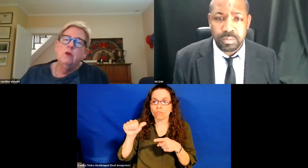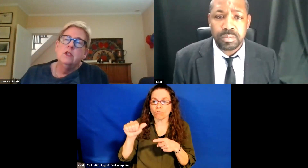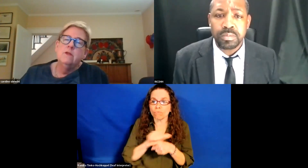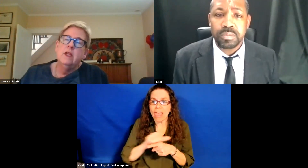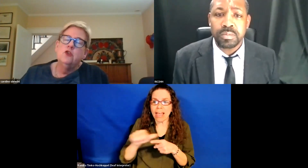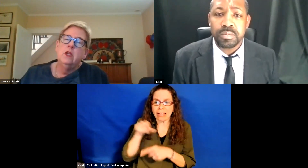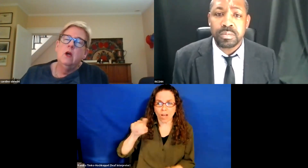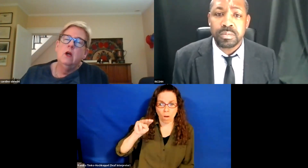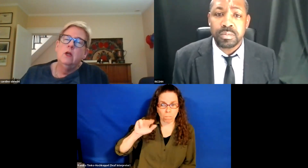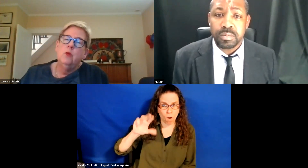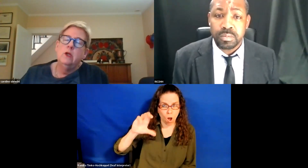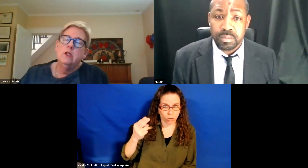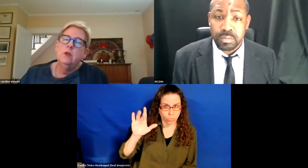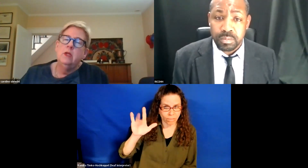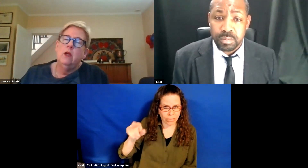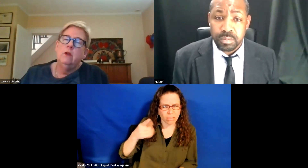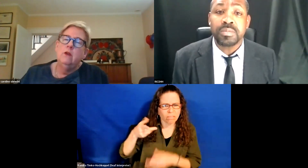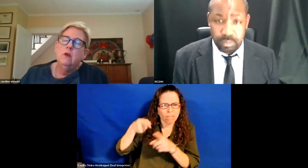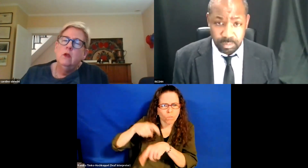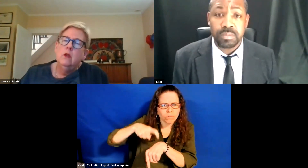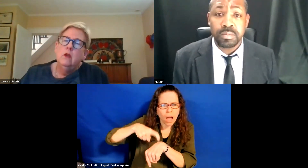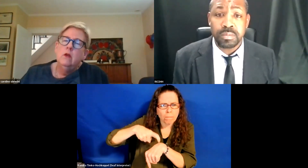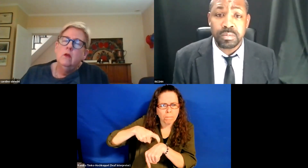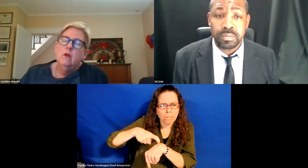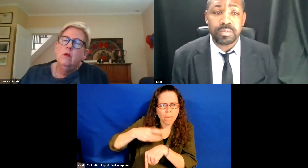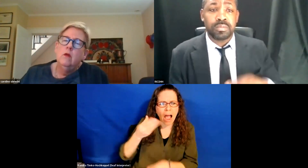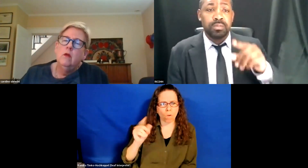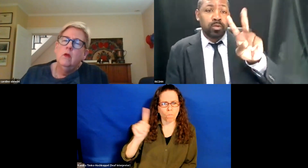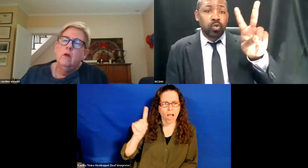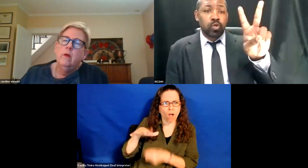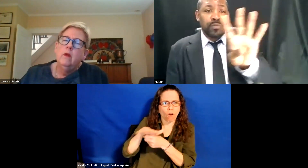the hours of that training are and where it's going to be held?